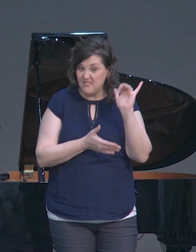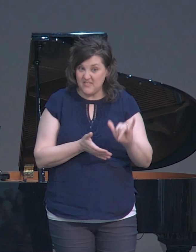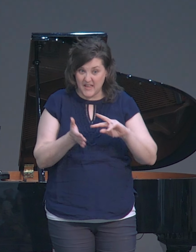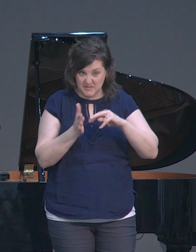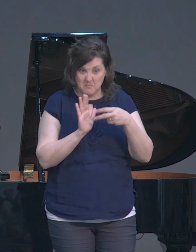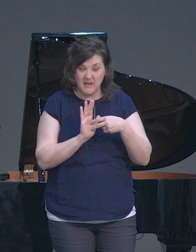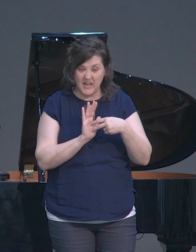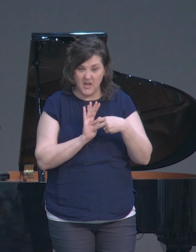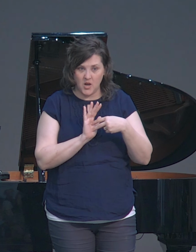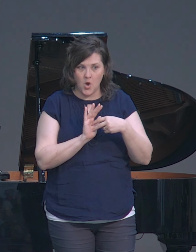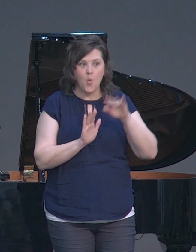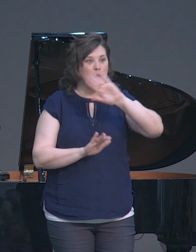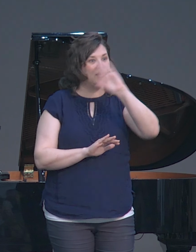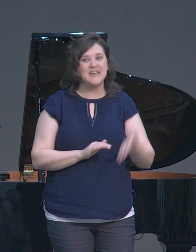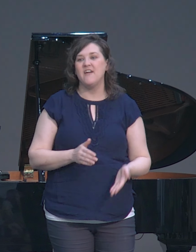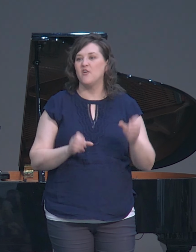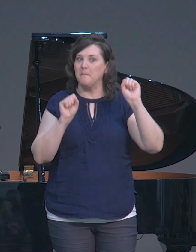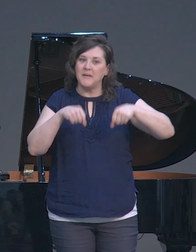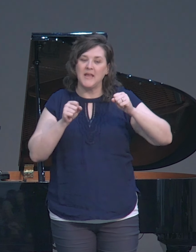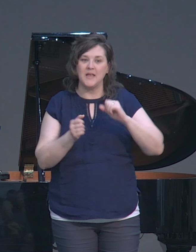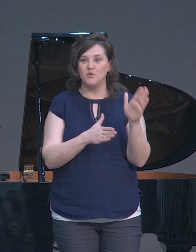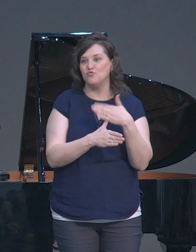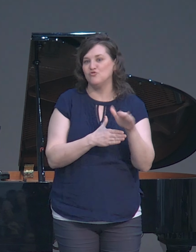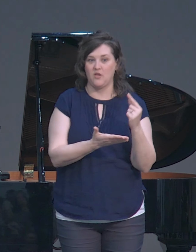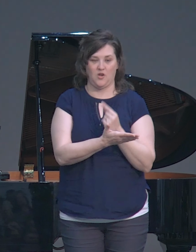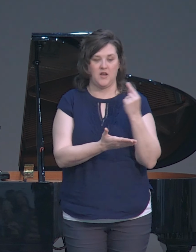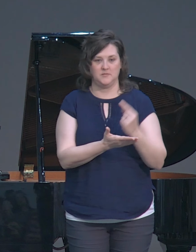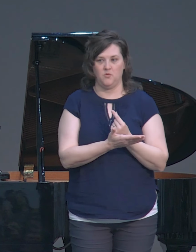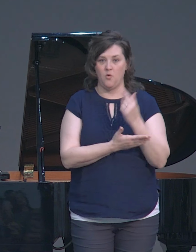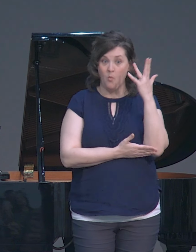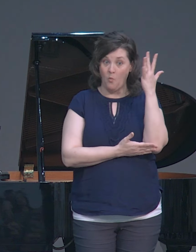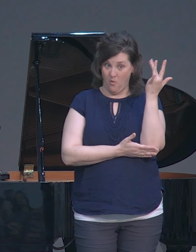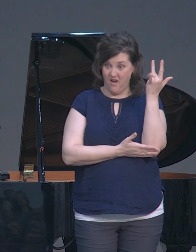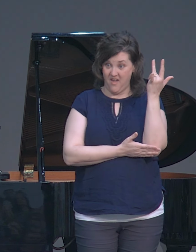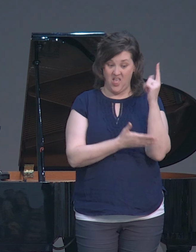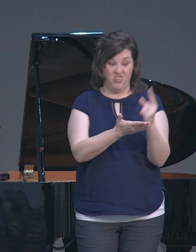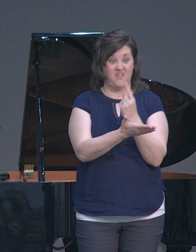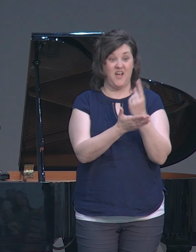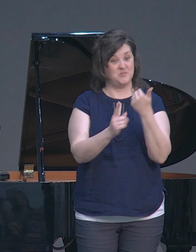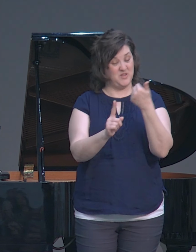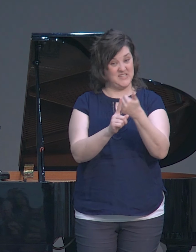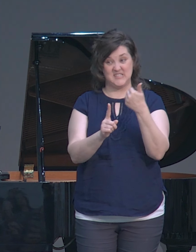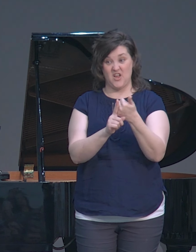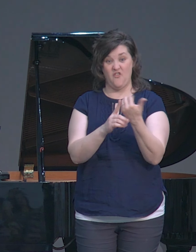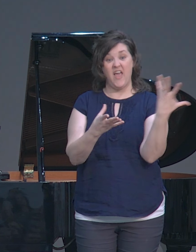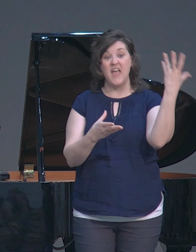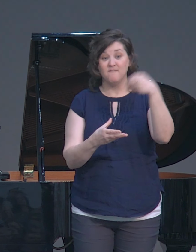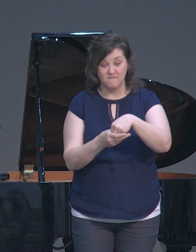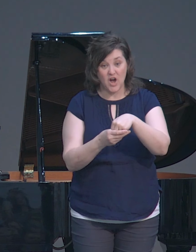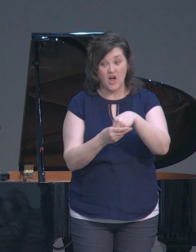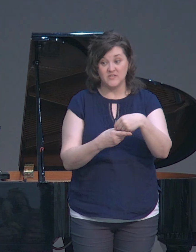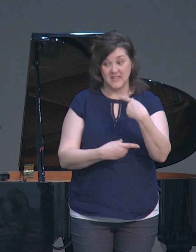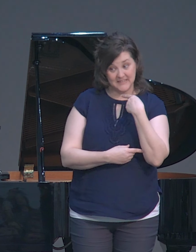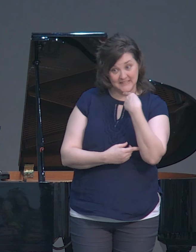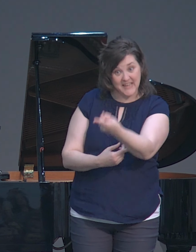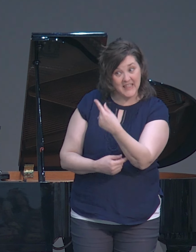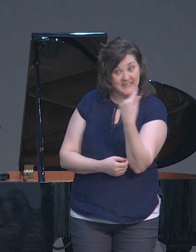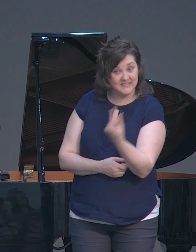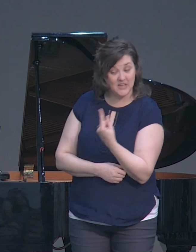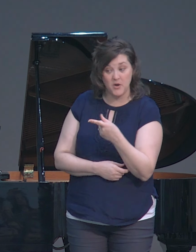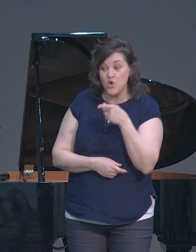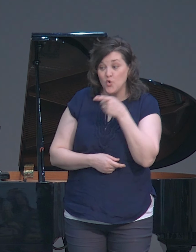we're never going to be able to share the gospel. Why? Because the gospel involves telling someone